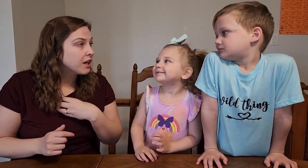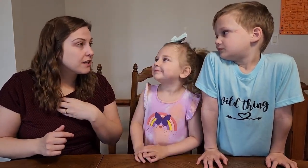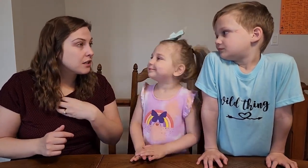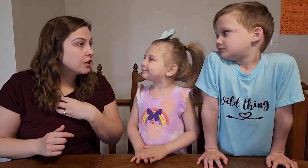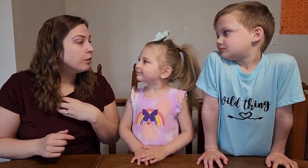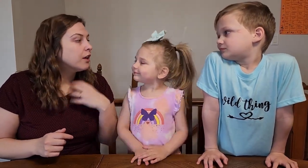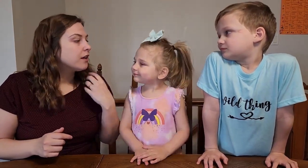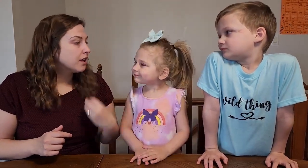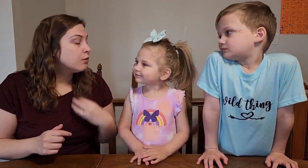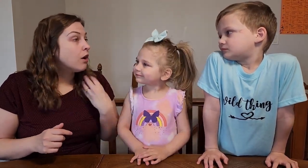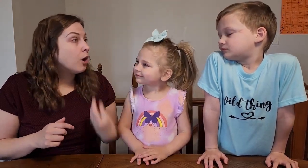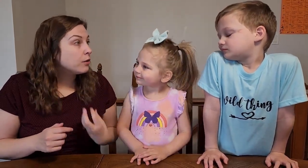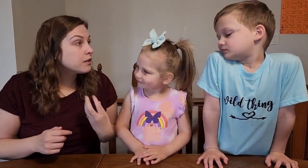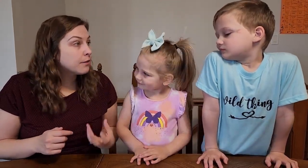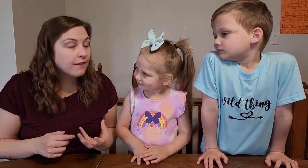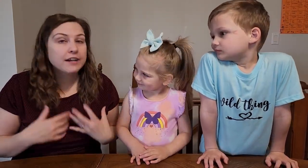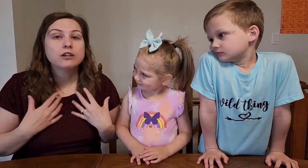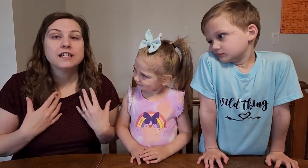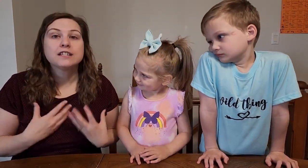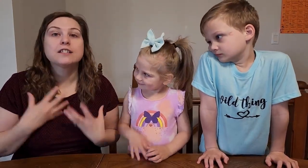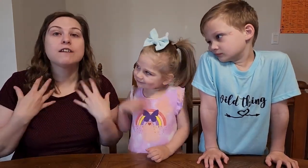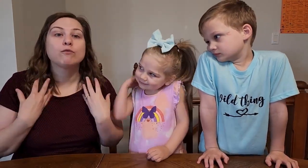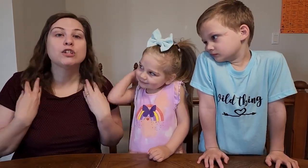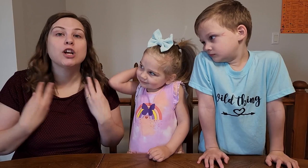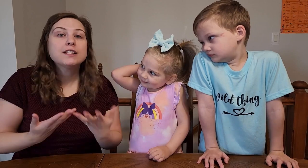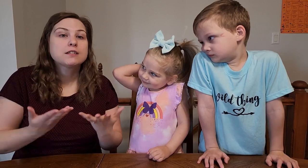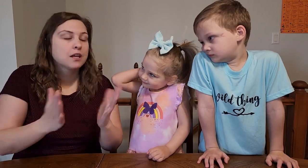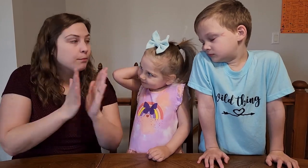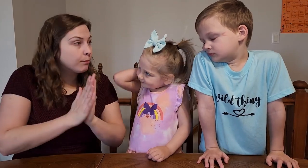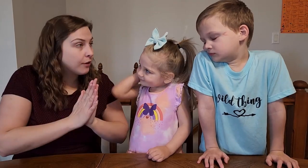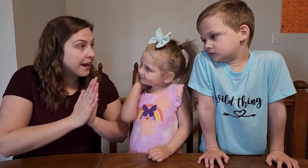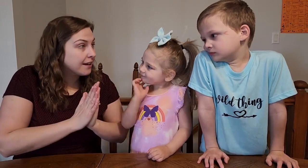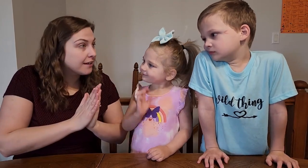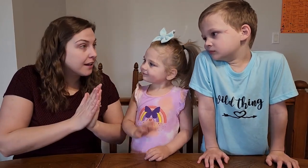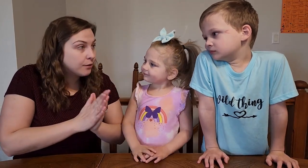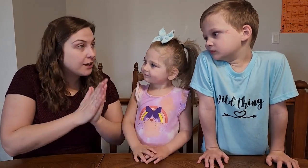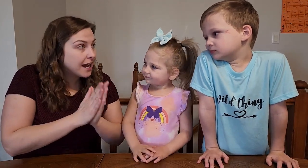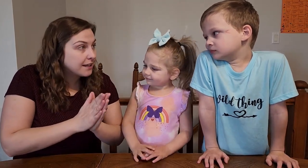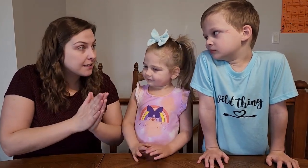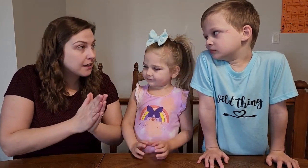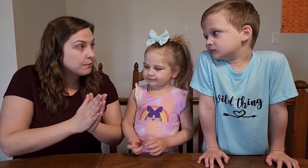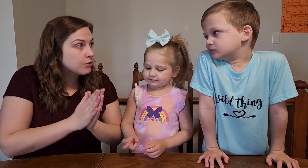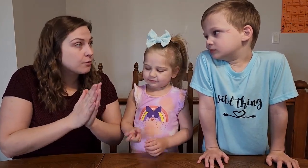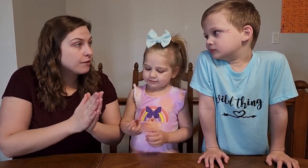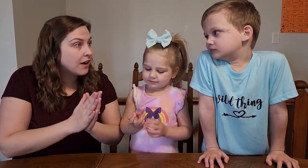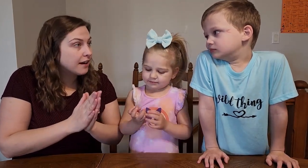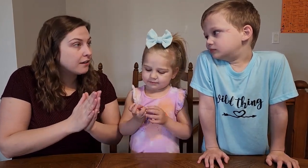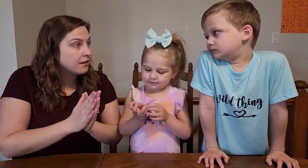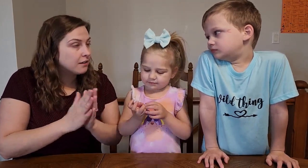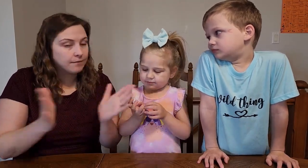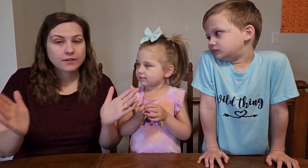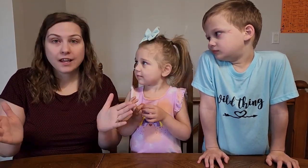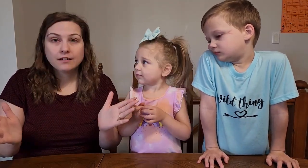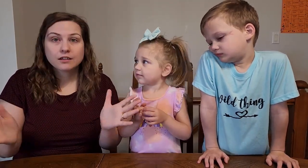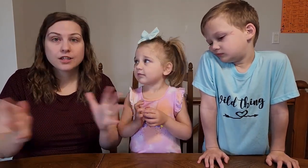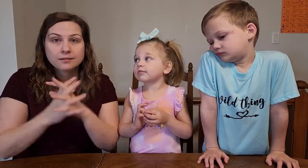us too. He will always provide our needs if we just pray and we ask him to provide. Okay? So let's